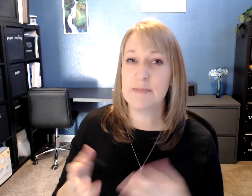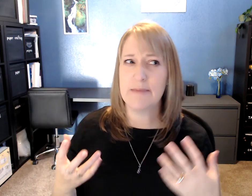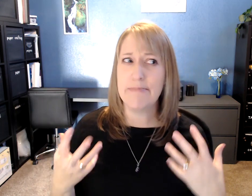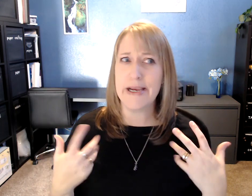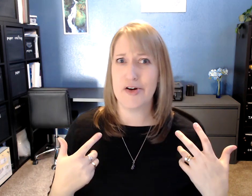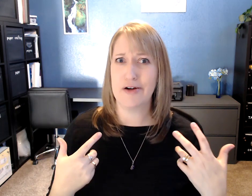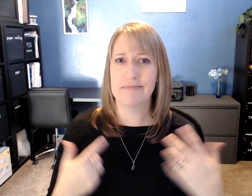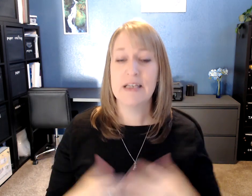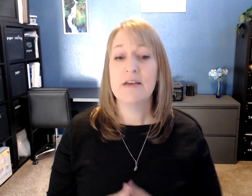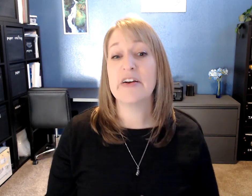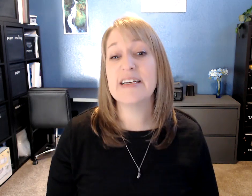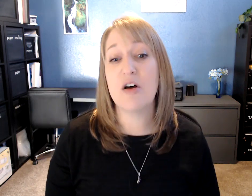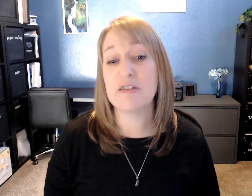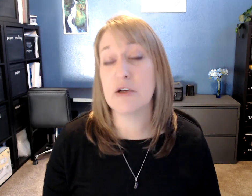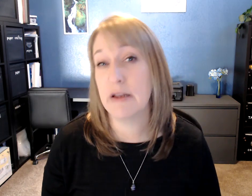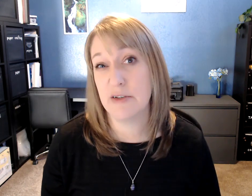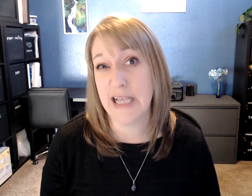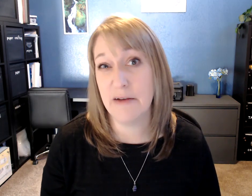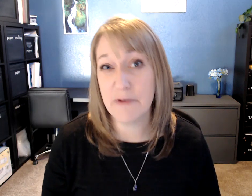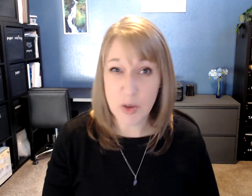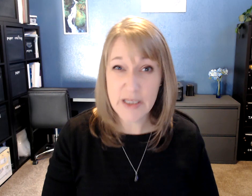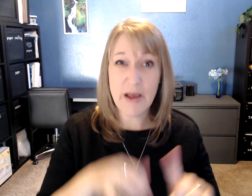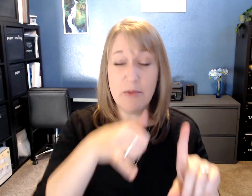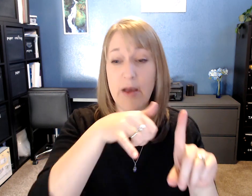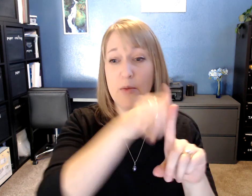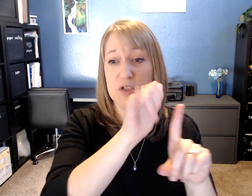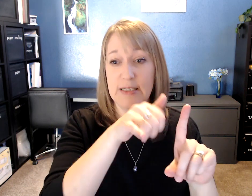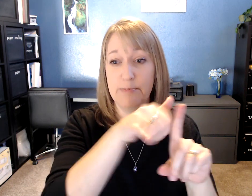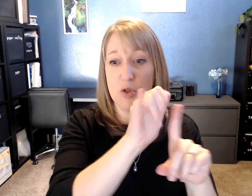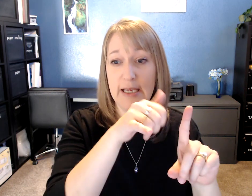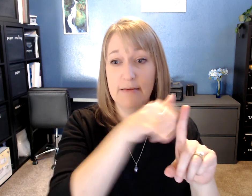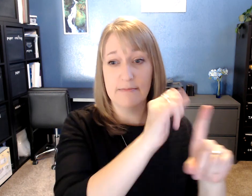something meaner. There is also another sign for bully, by the way, which is bully.